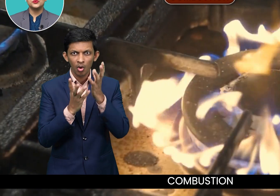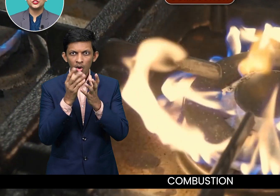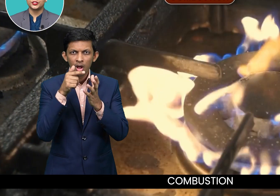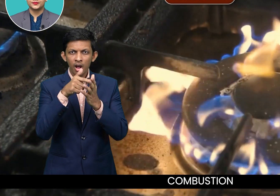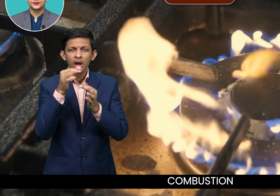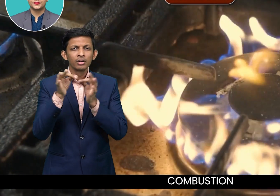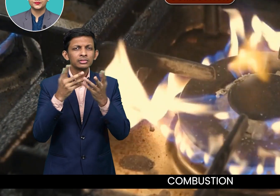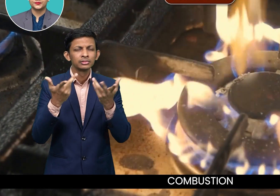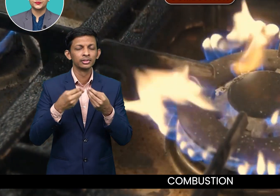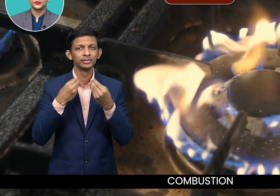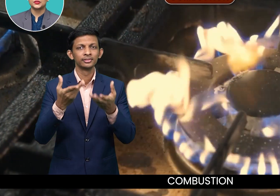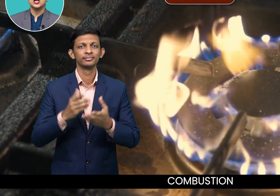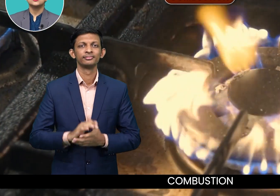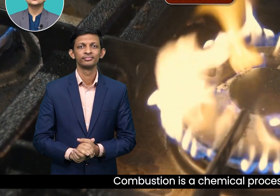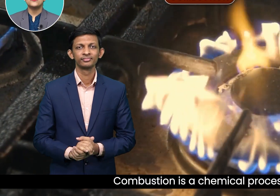Combustion.